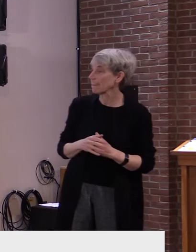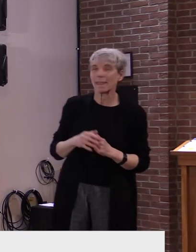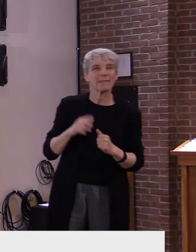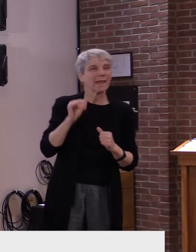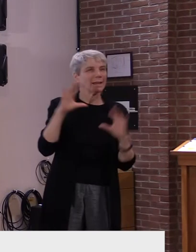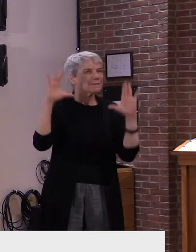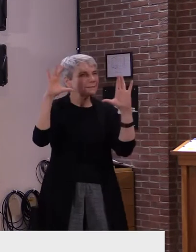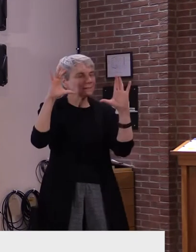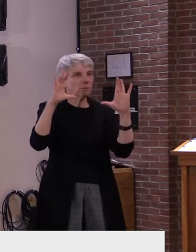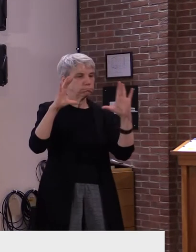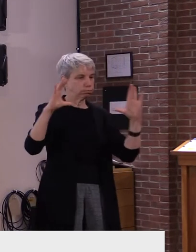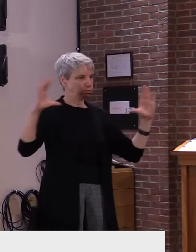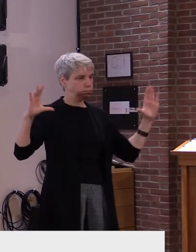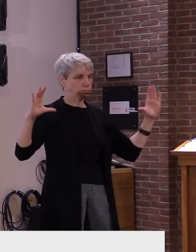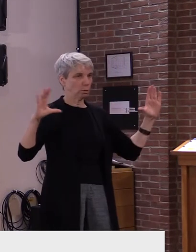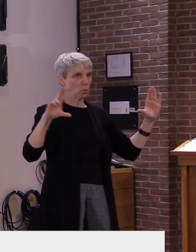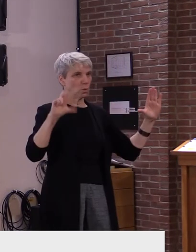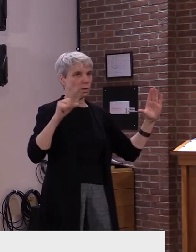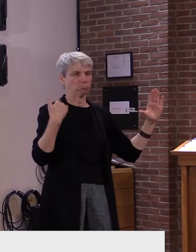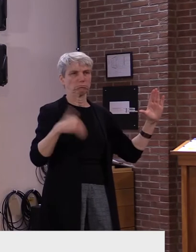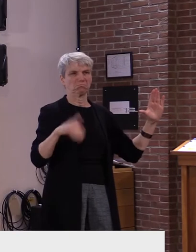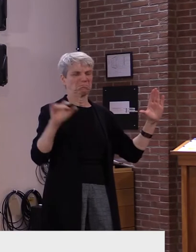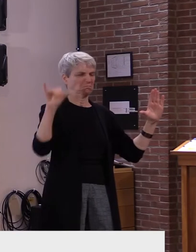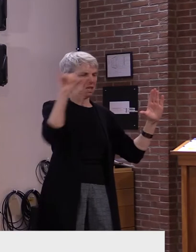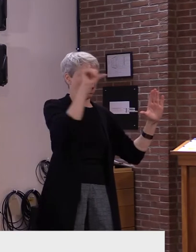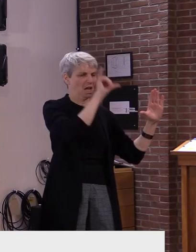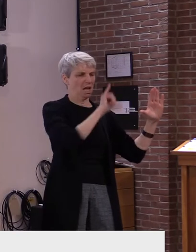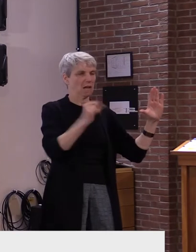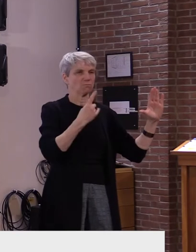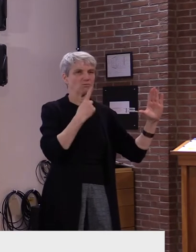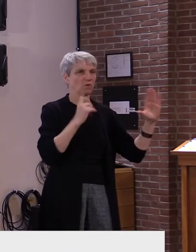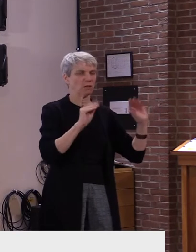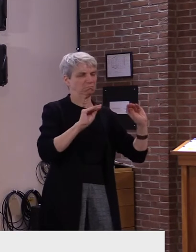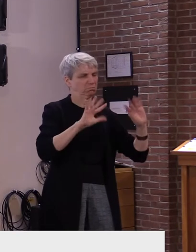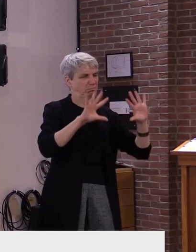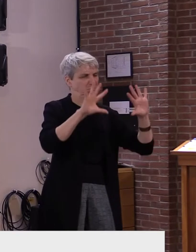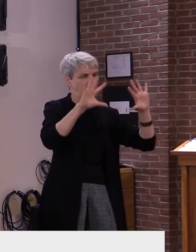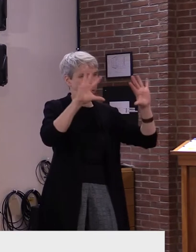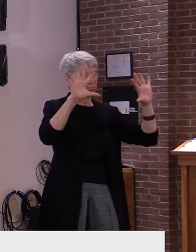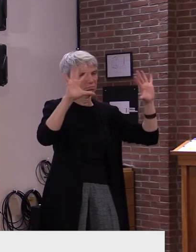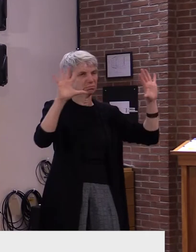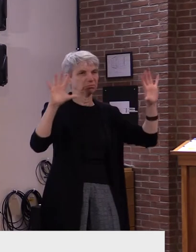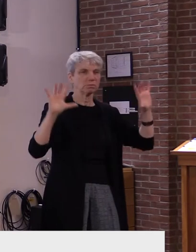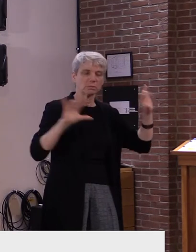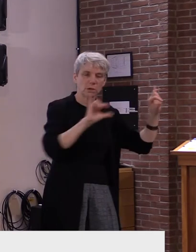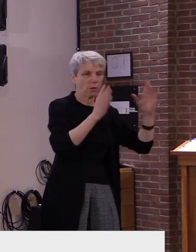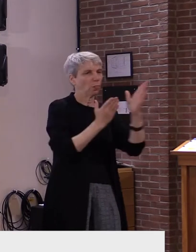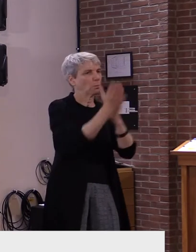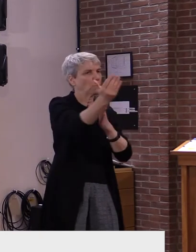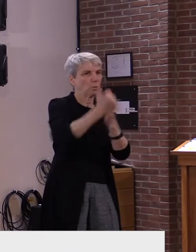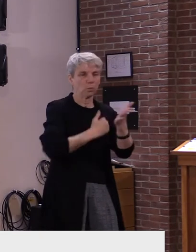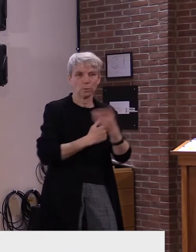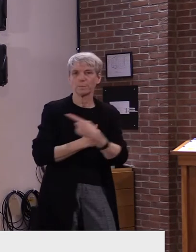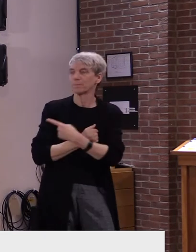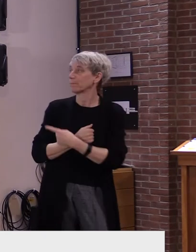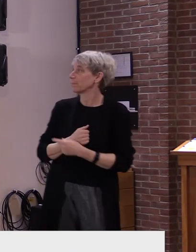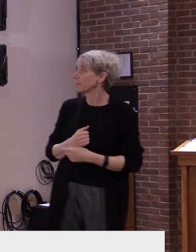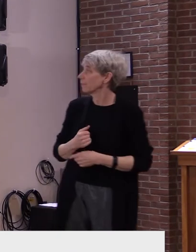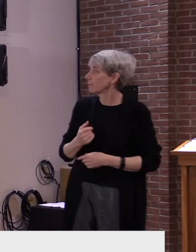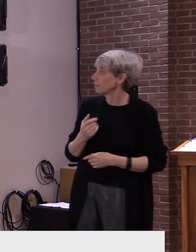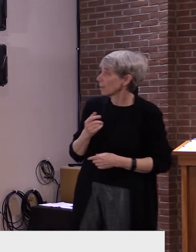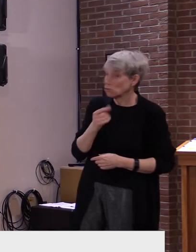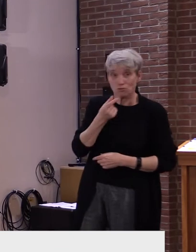that the map is really full of red there's very very few places that meet our travel standard in